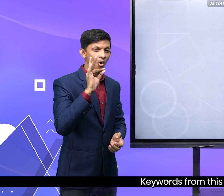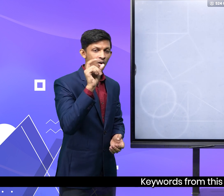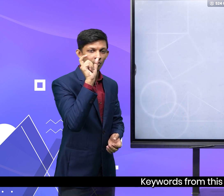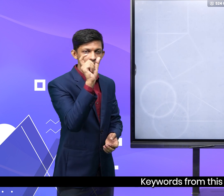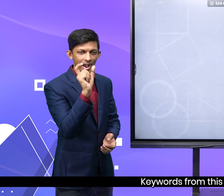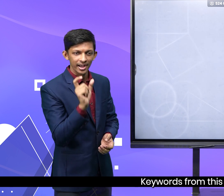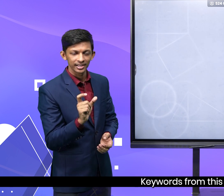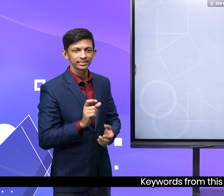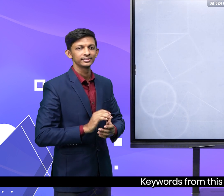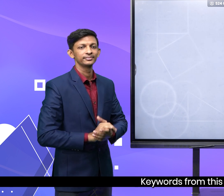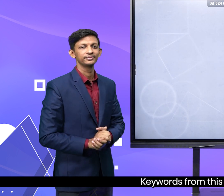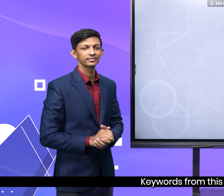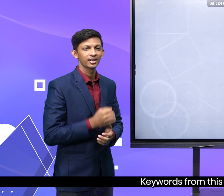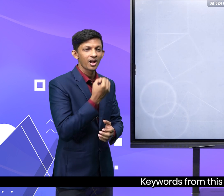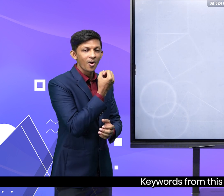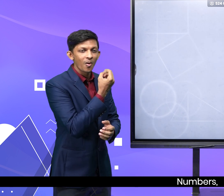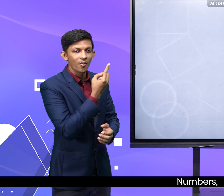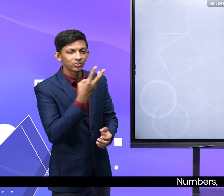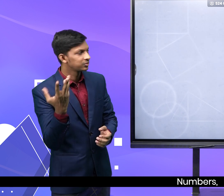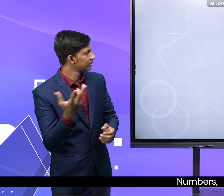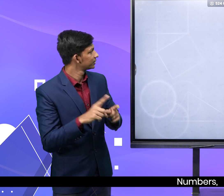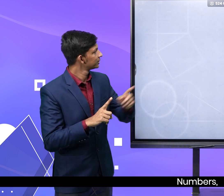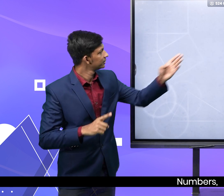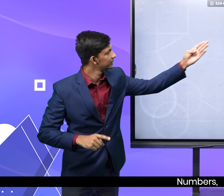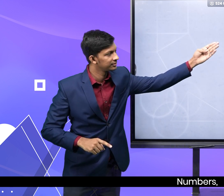Keywords from this lesson: numbers,